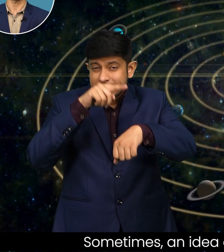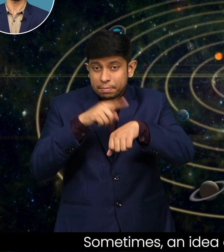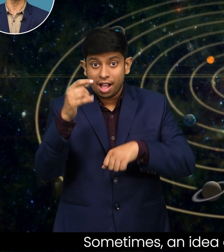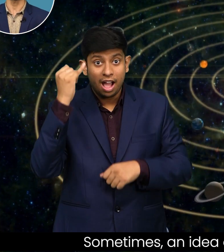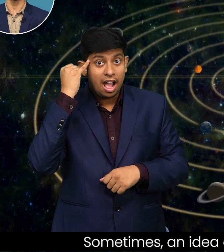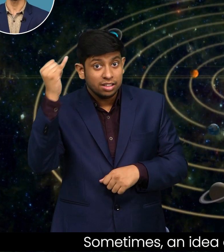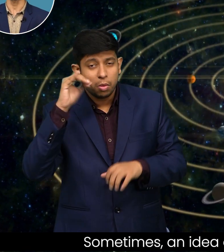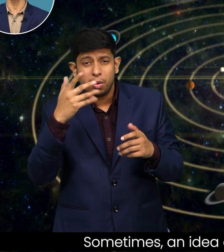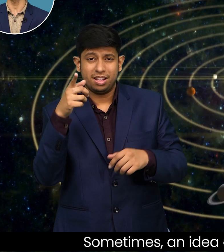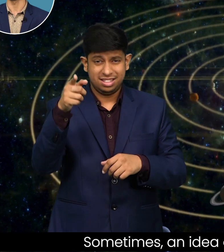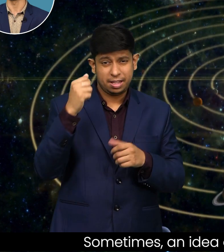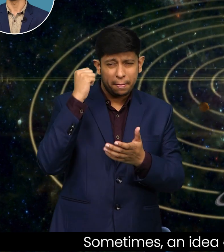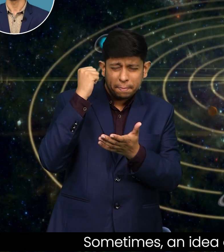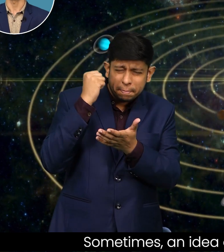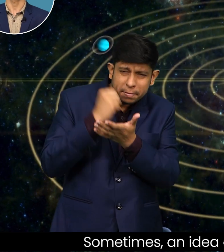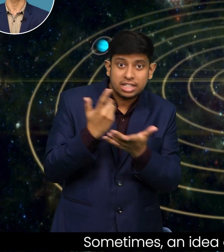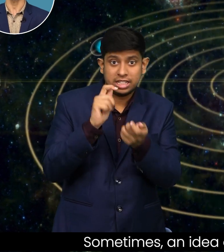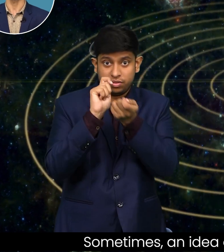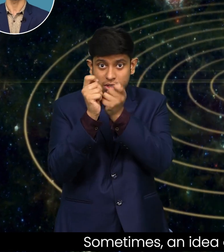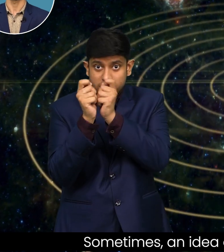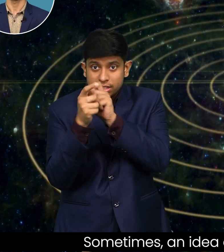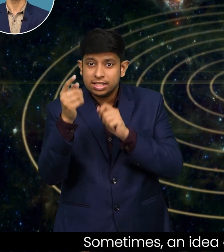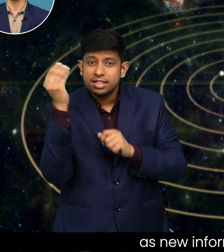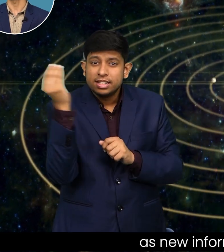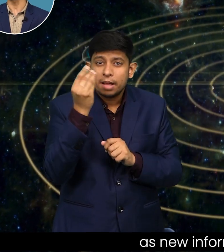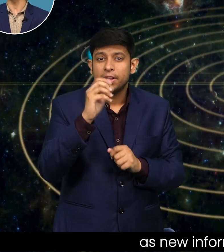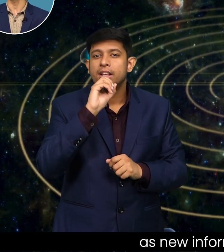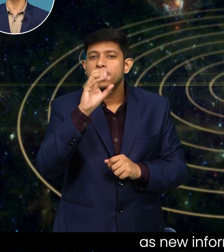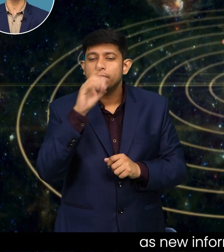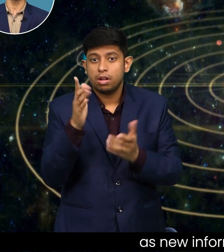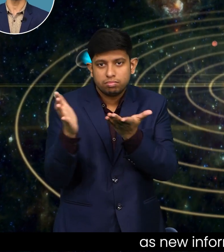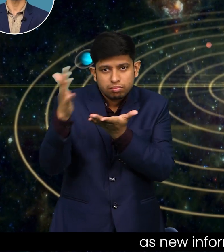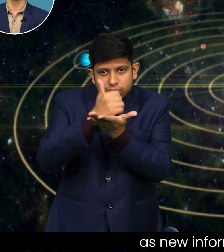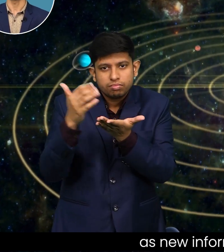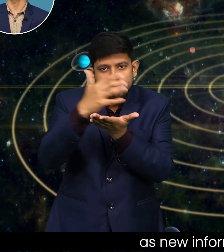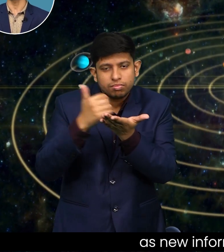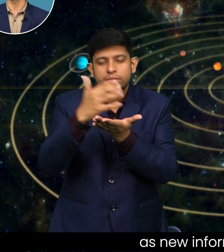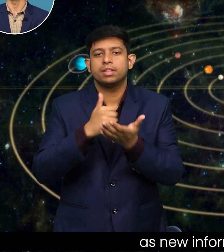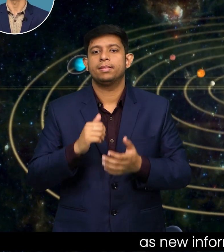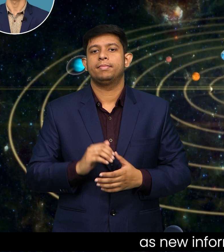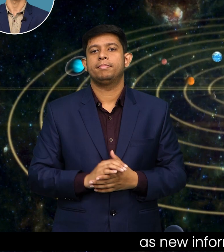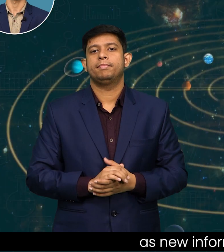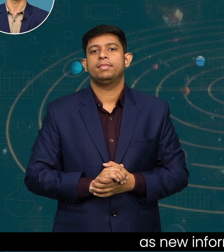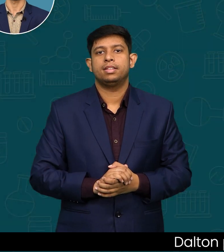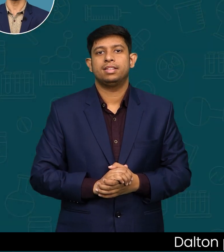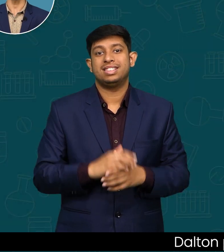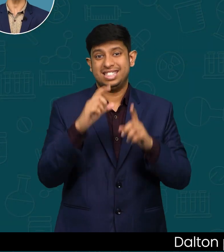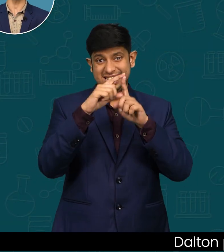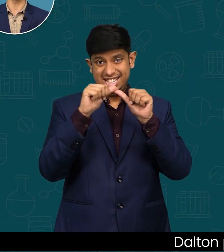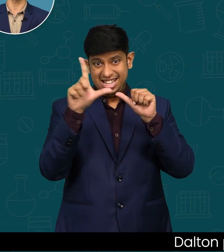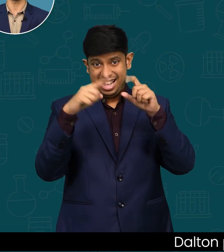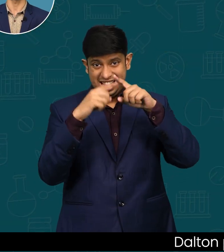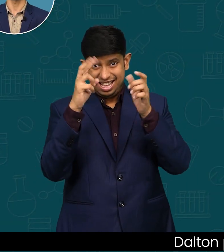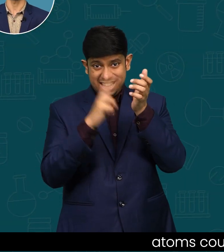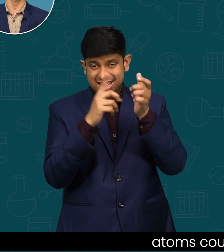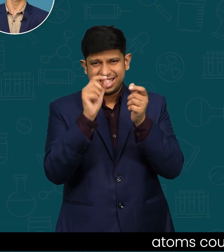Sometimes an idea or model must be changed as new information is gathered. Dalton